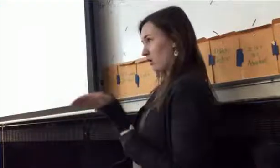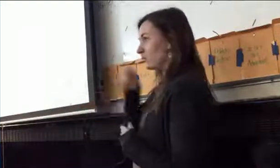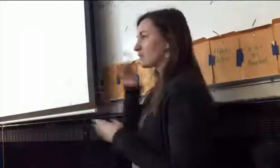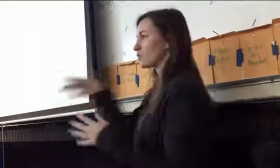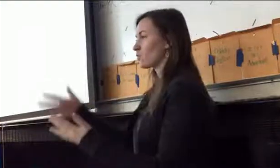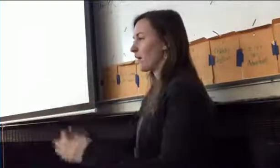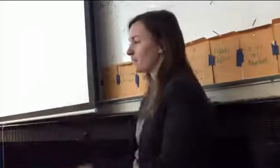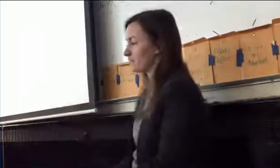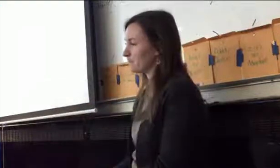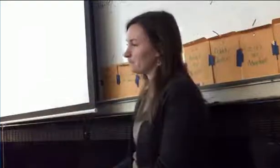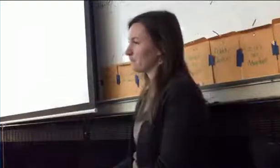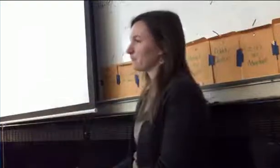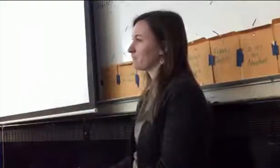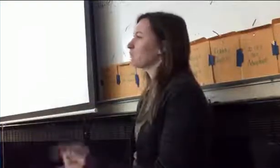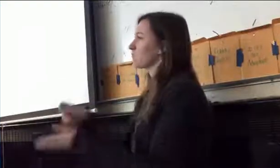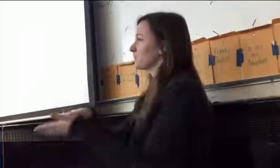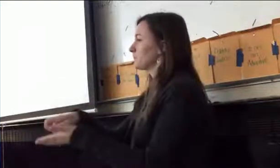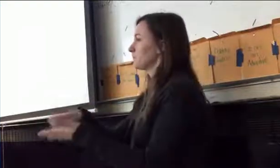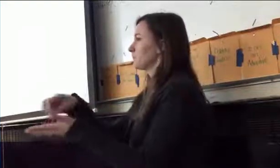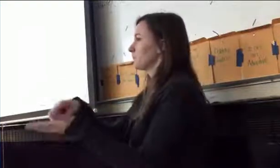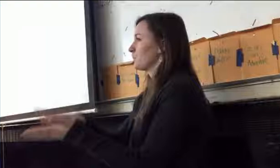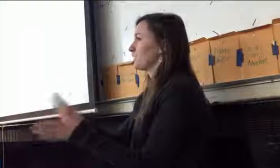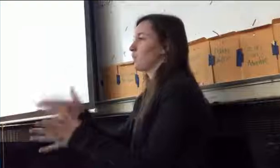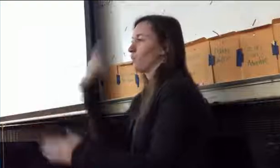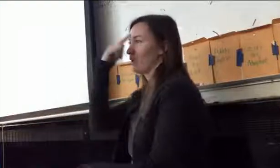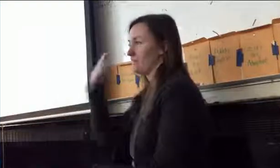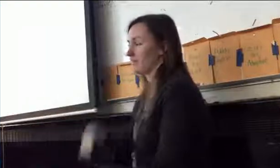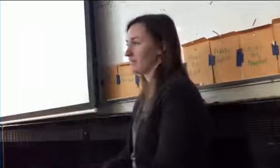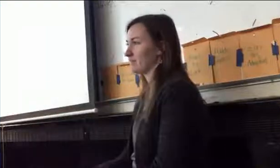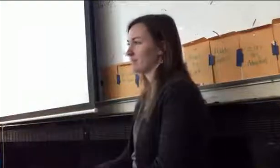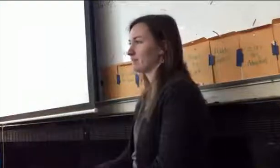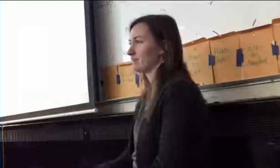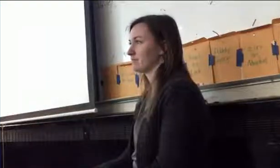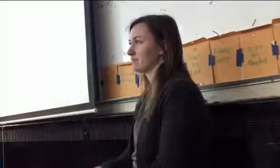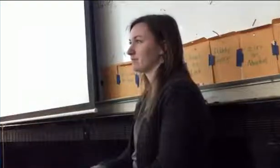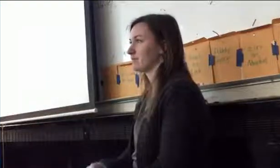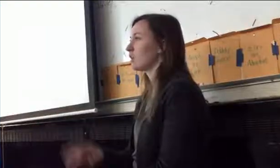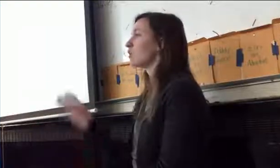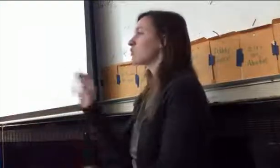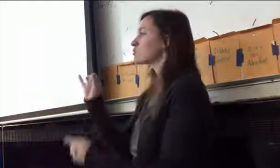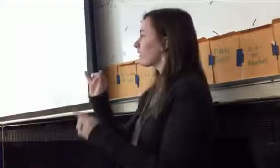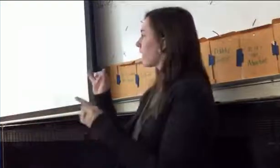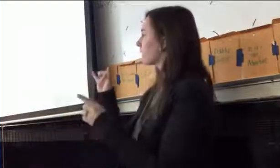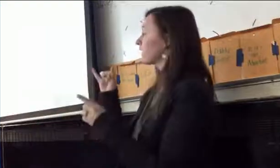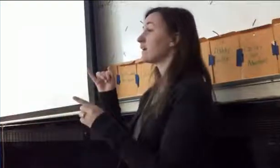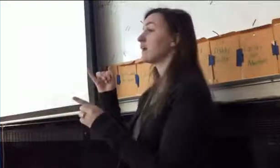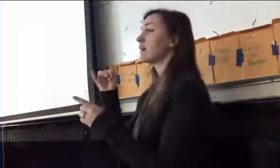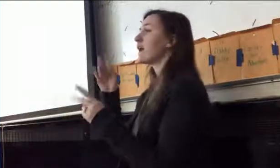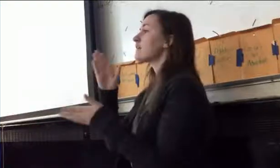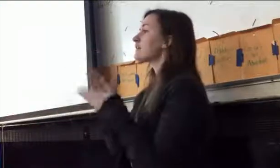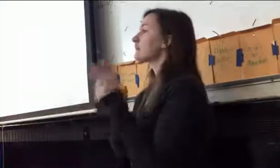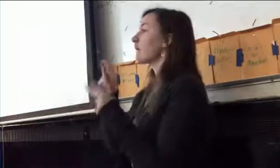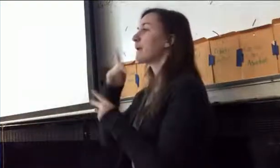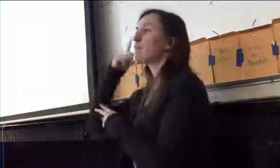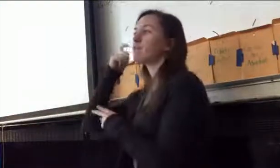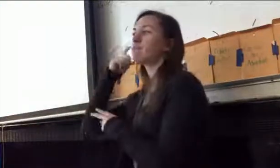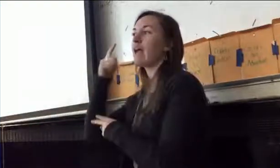you should be writing this down on your piece of paper. The paper that you're turning in at the end of class, so the one that has all your writing on it.